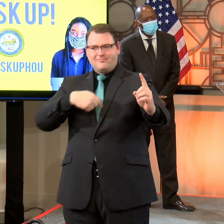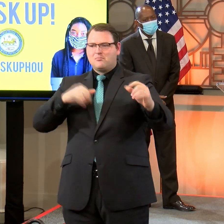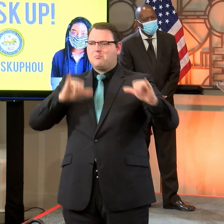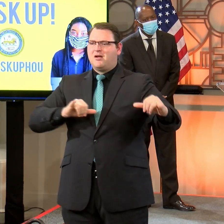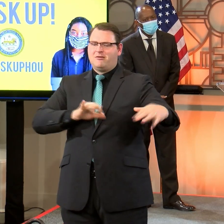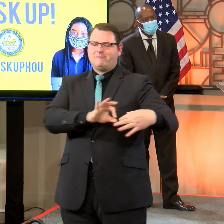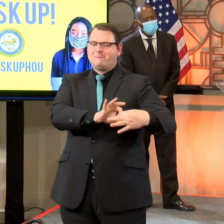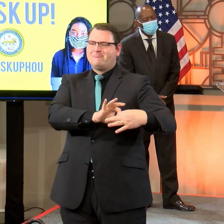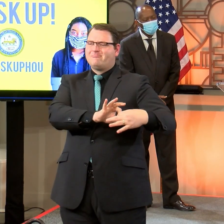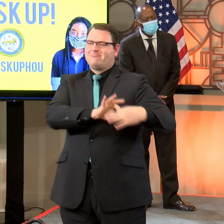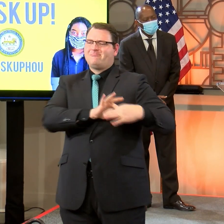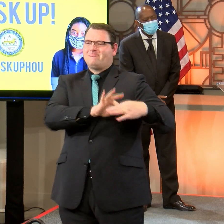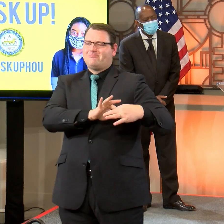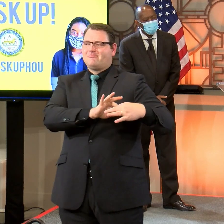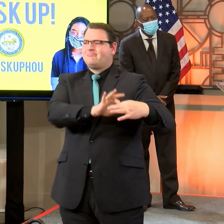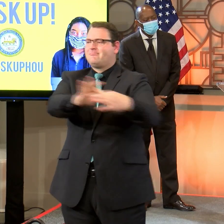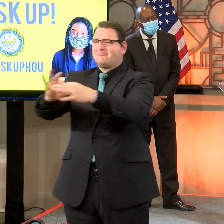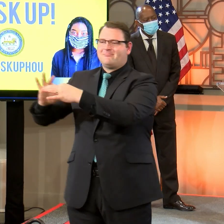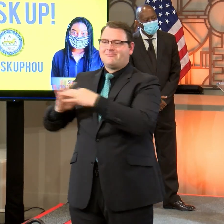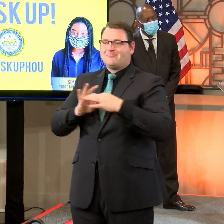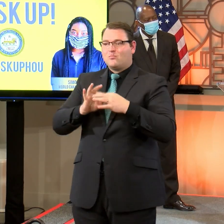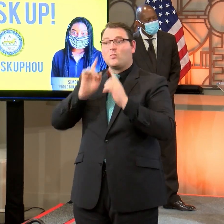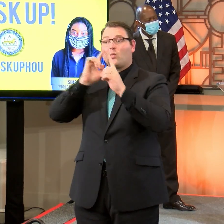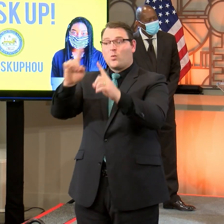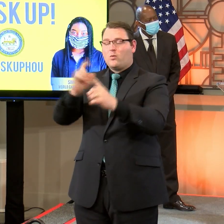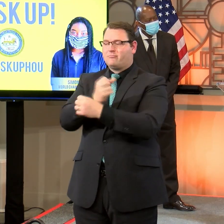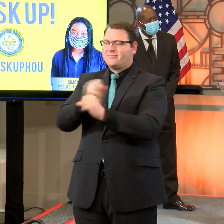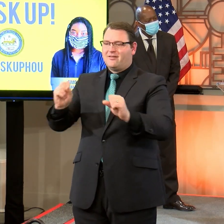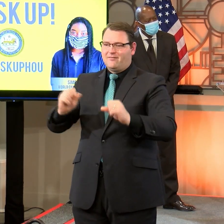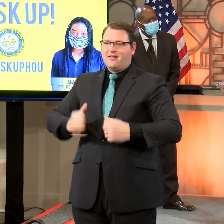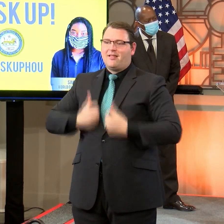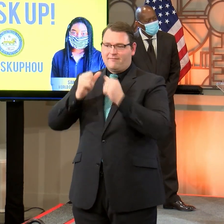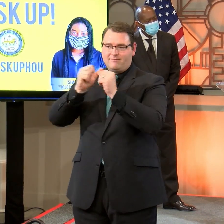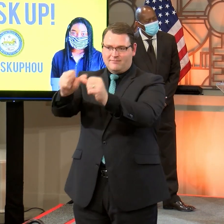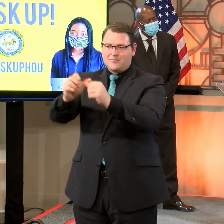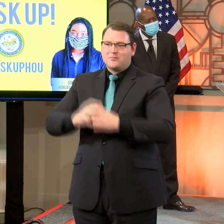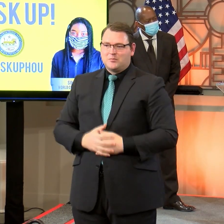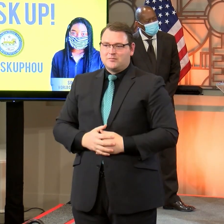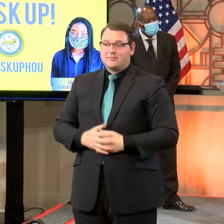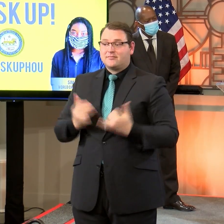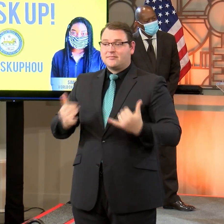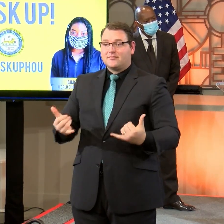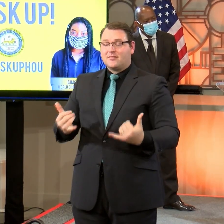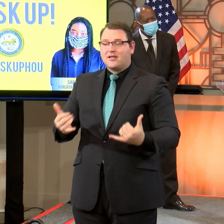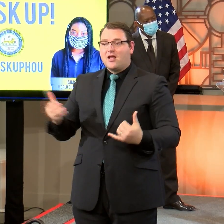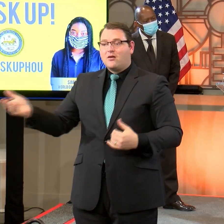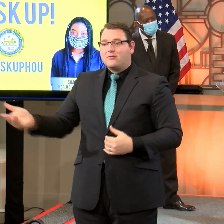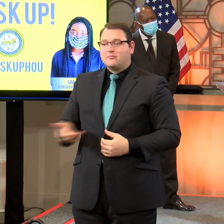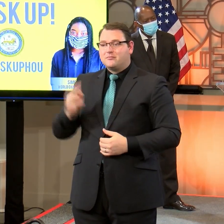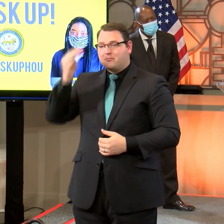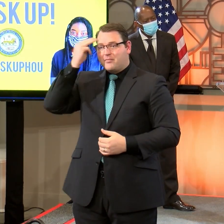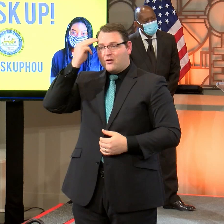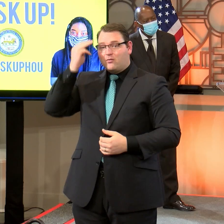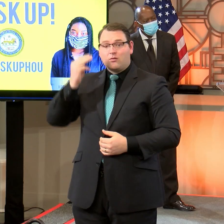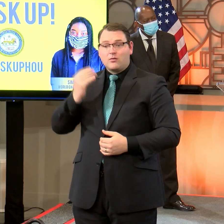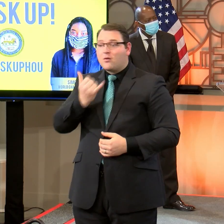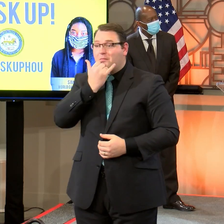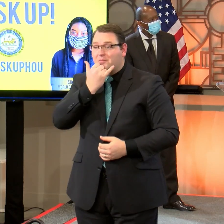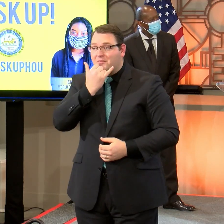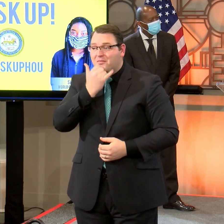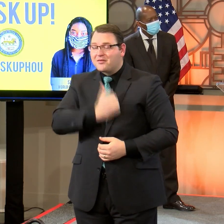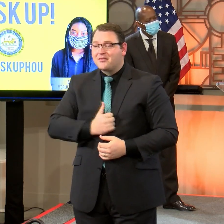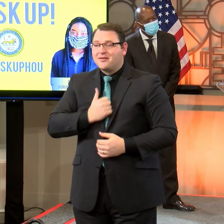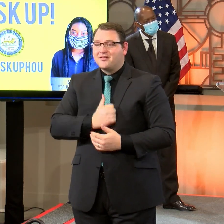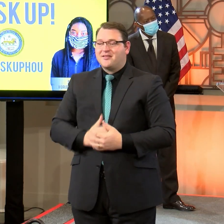safe and alive. So now we're going to invite the mayor. Oh, and I'm so